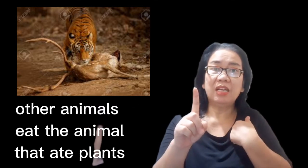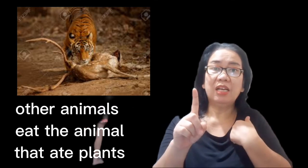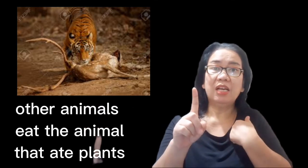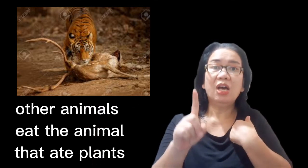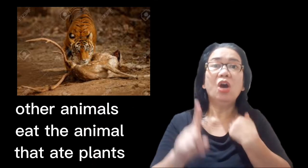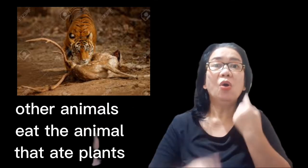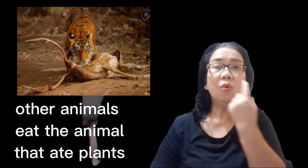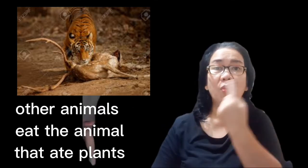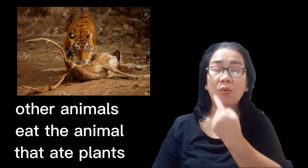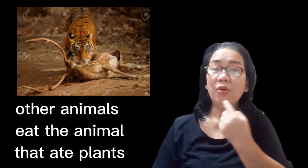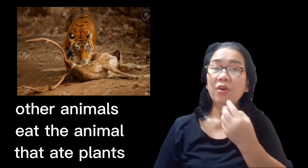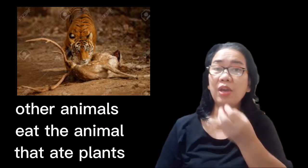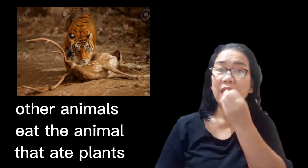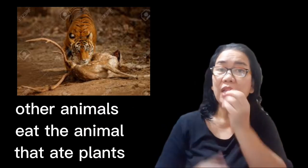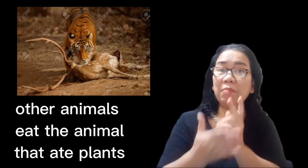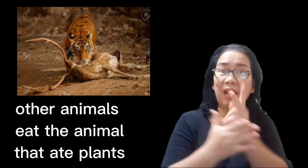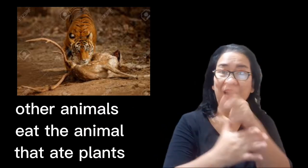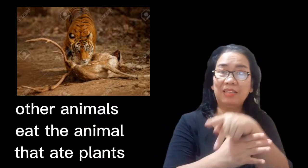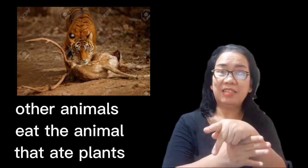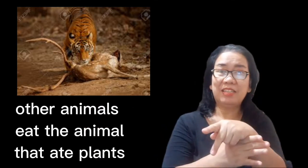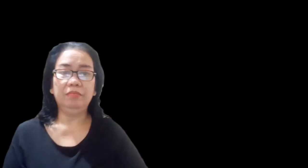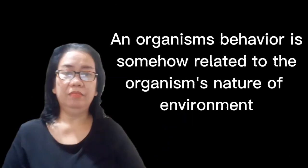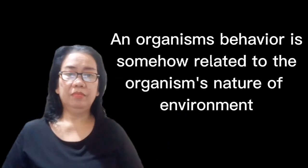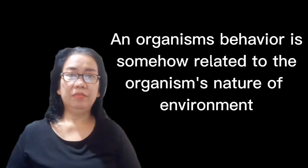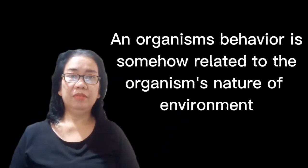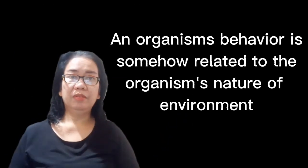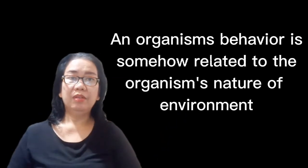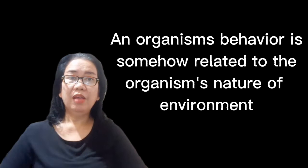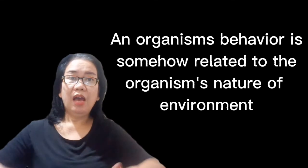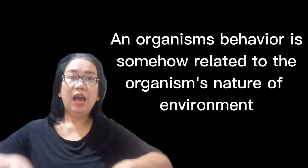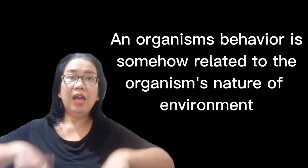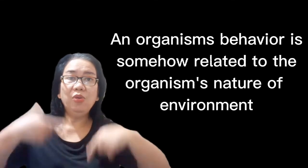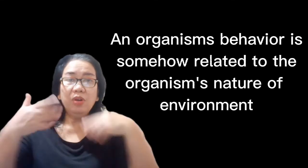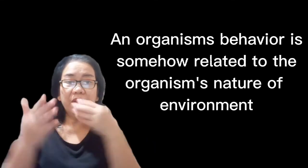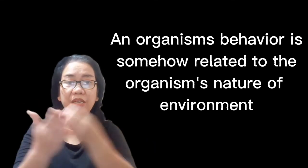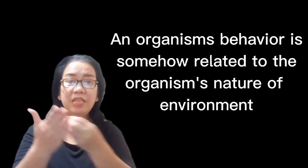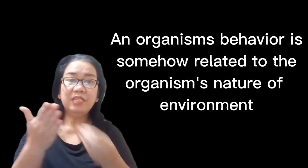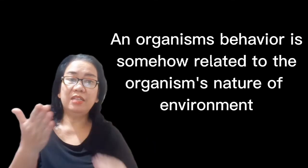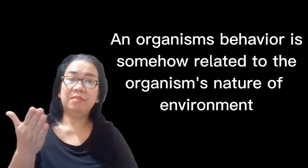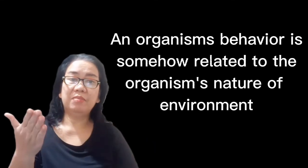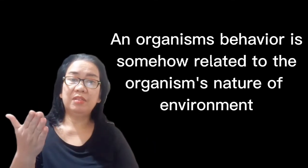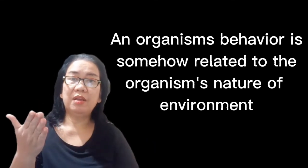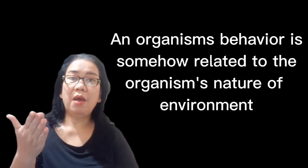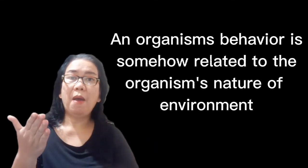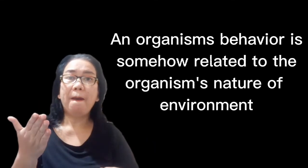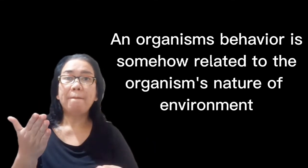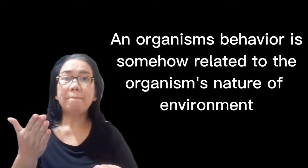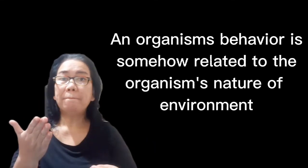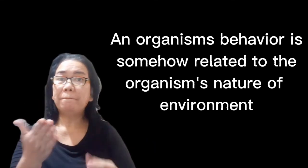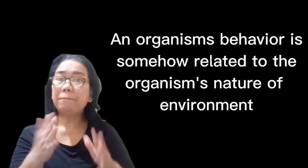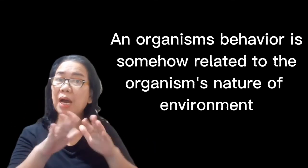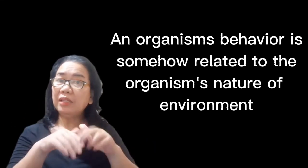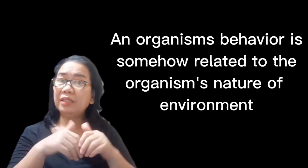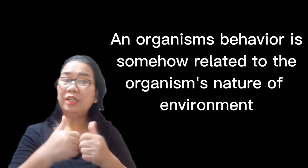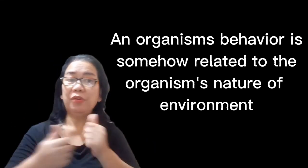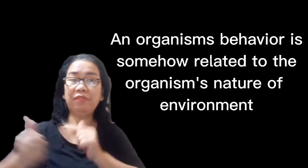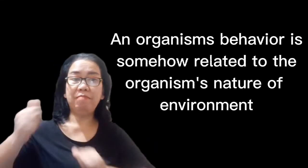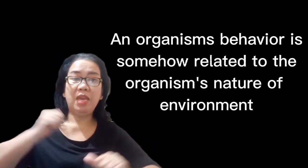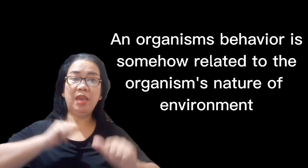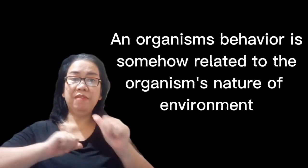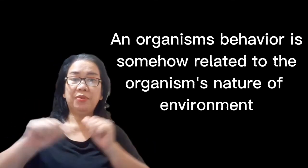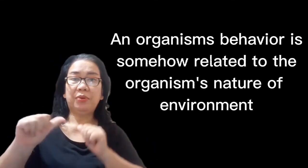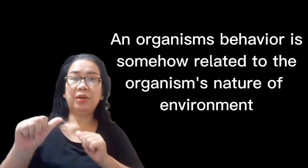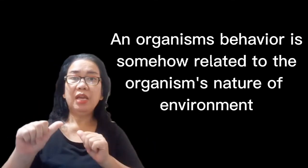animals who eat plants. An organism's pattern